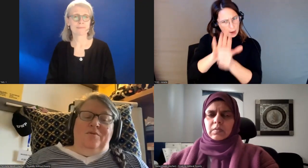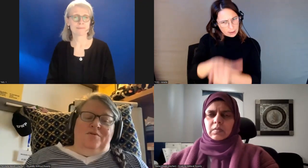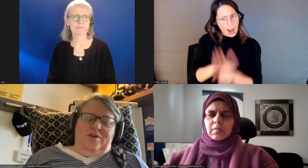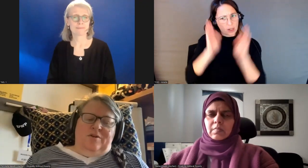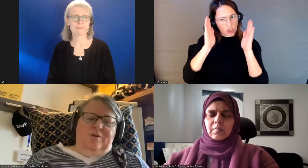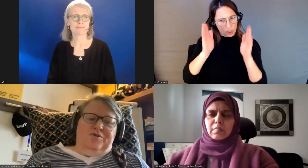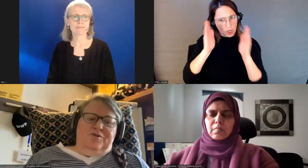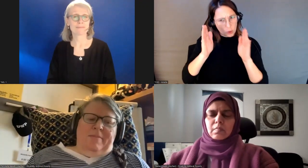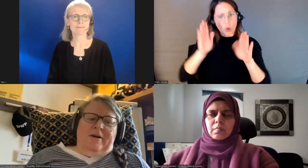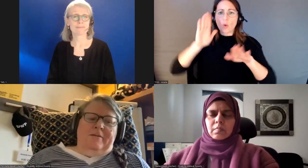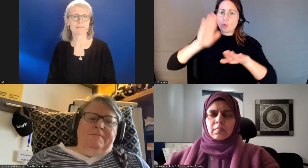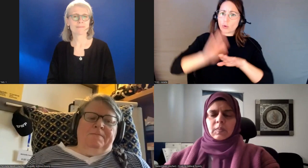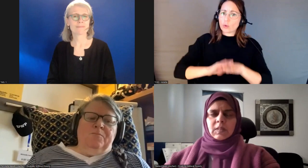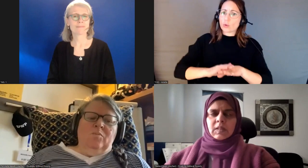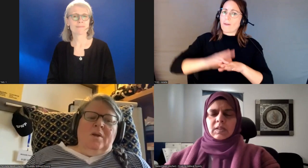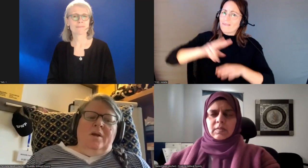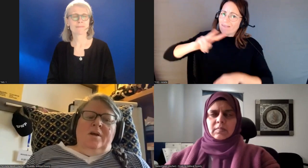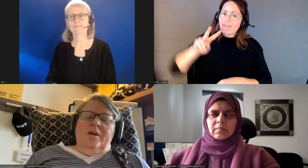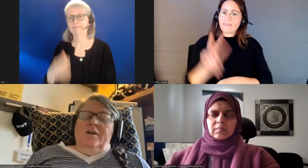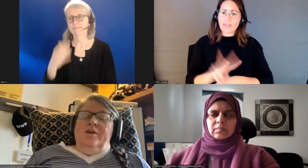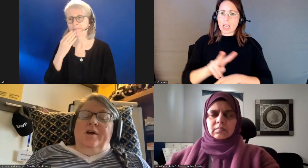Thank you so much, Rabia.